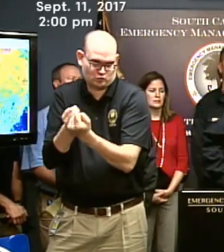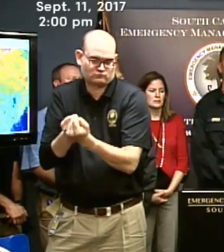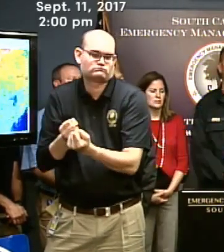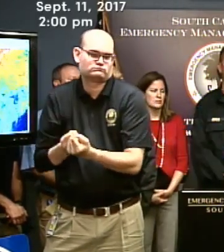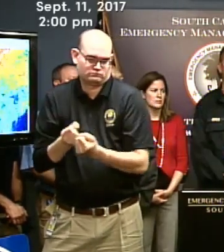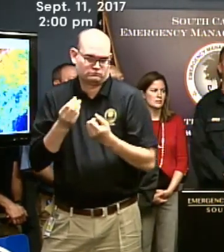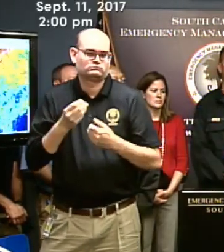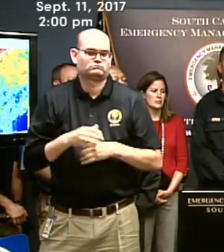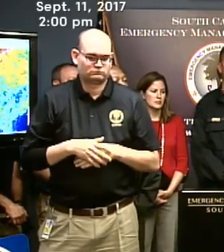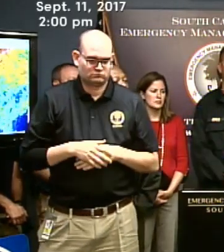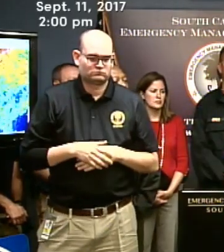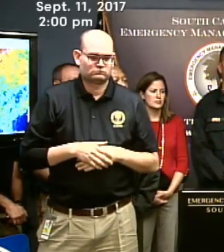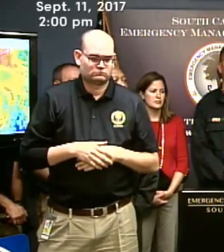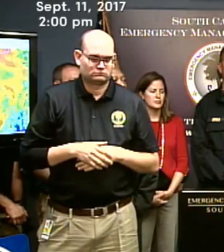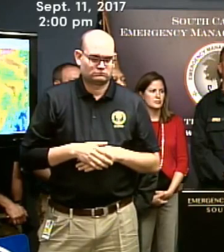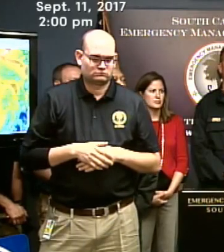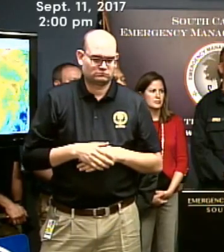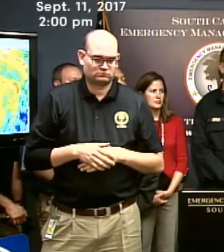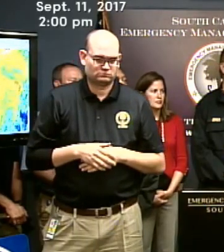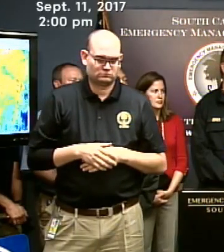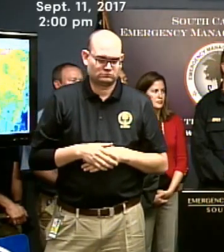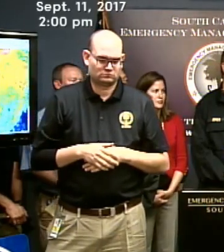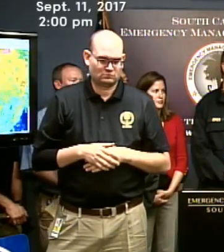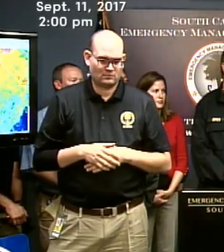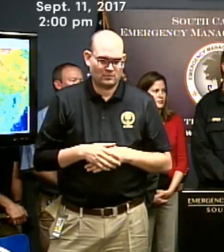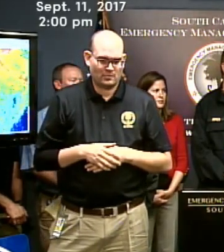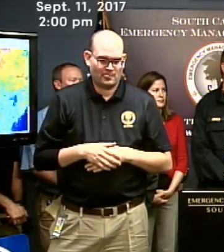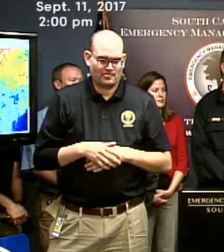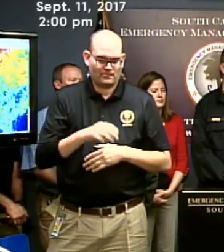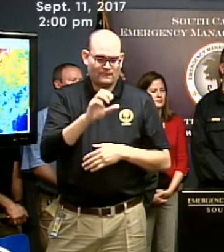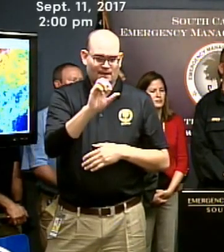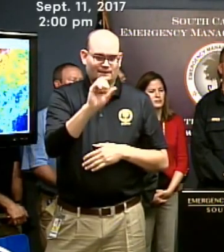sir. Duke Scott.